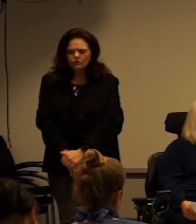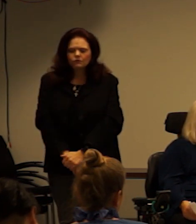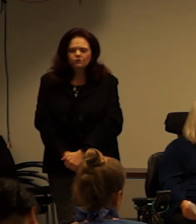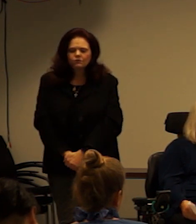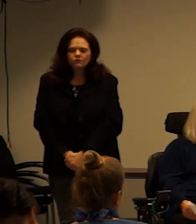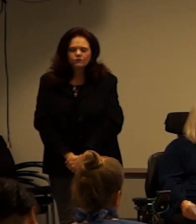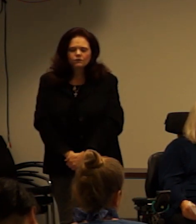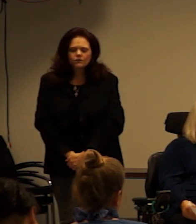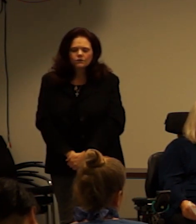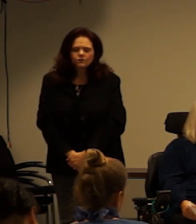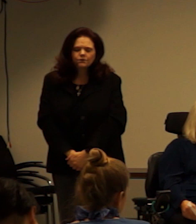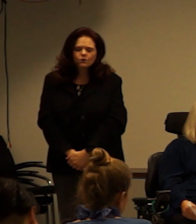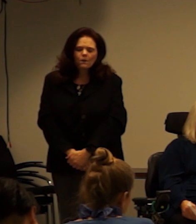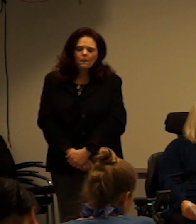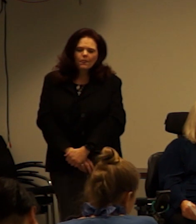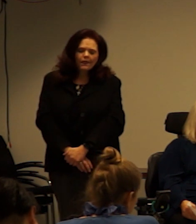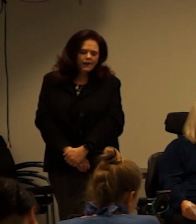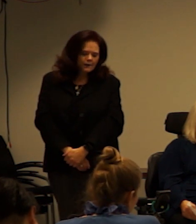Okay?